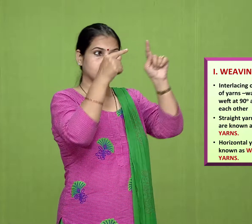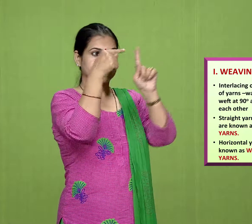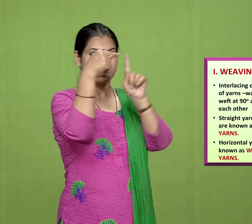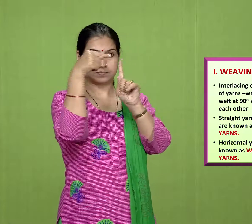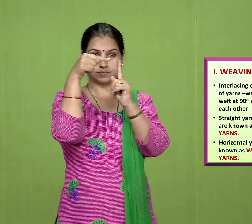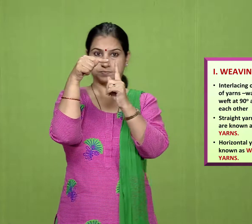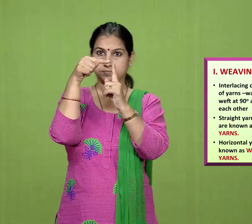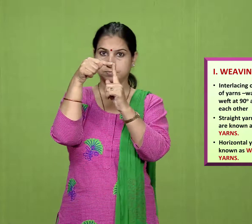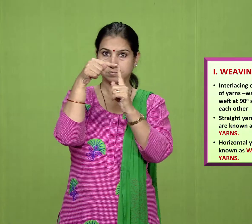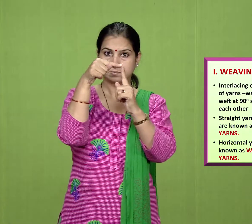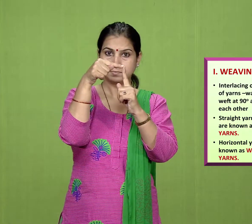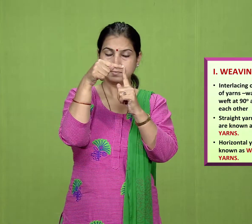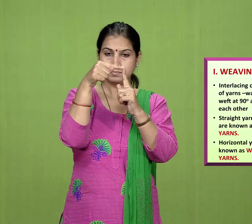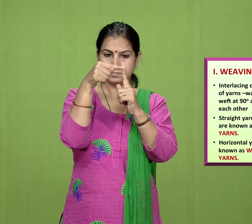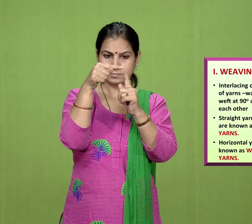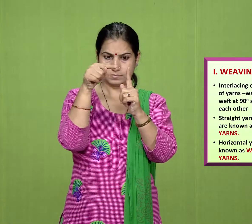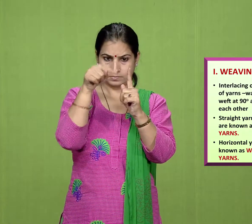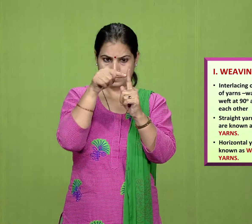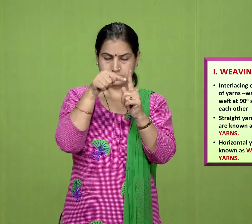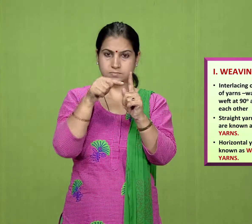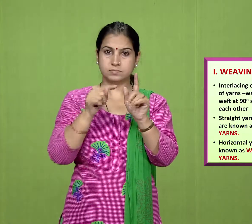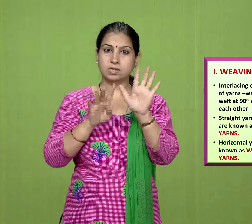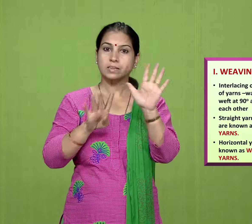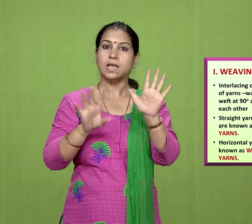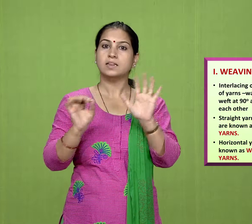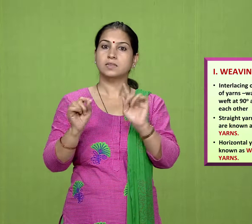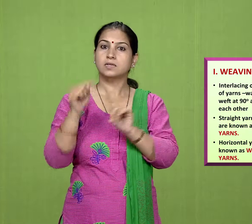other, as shown in the figure.